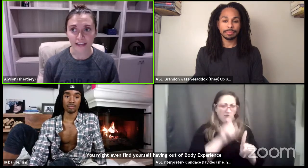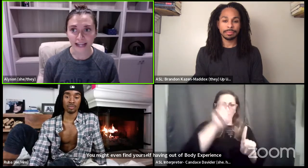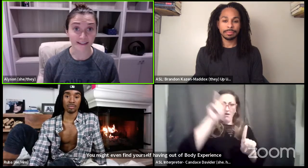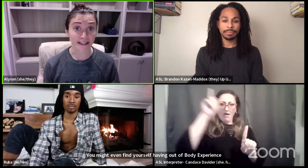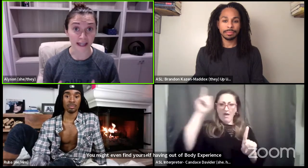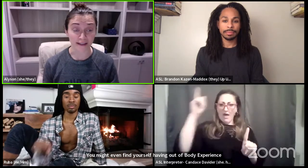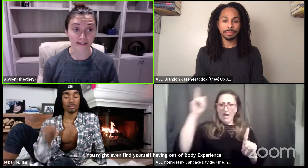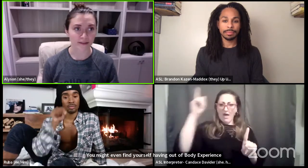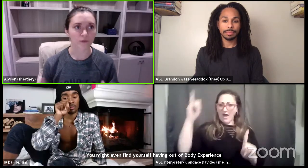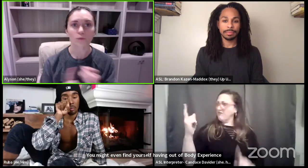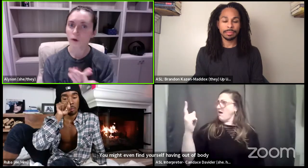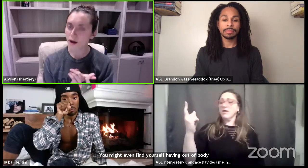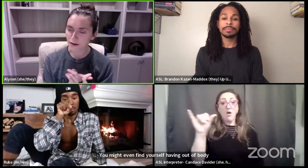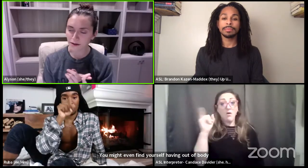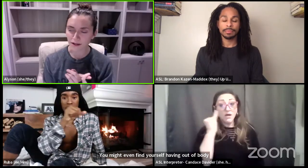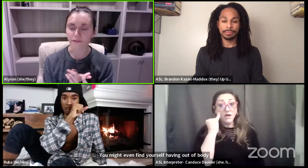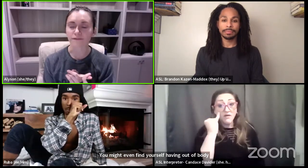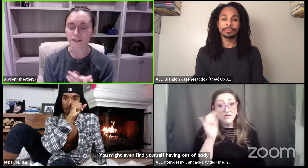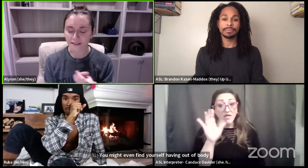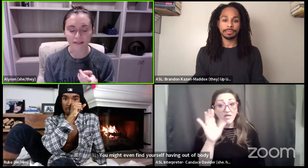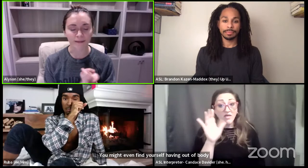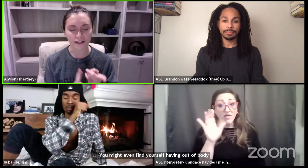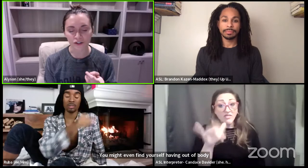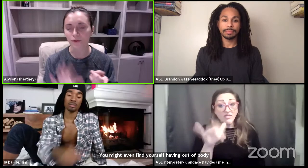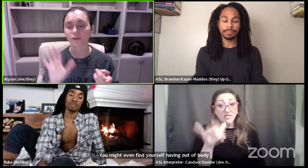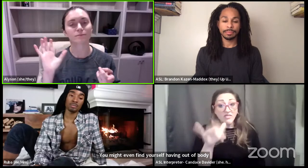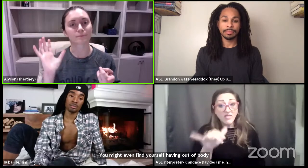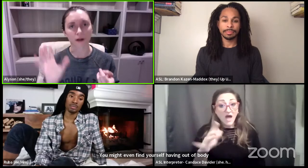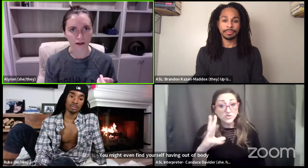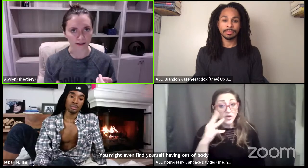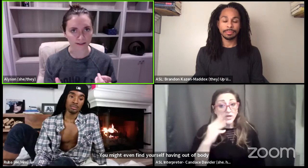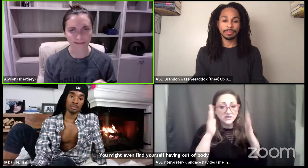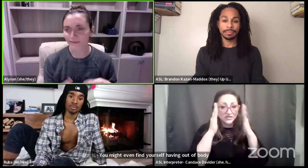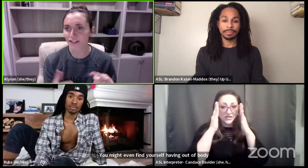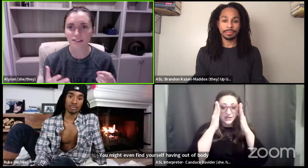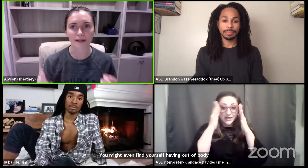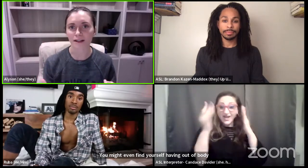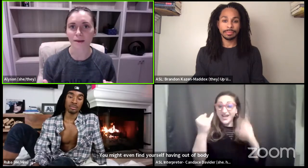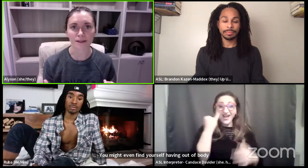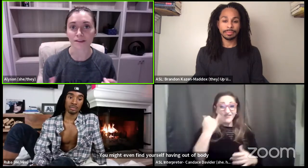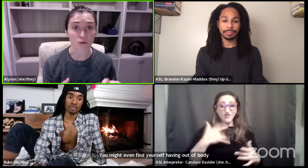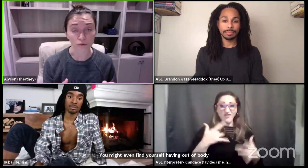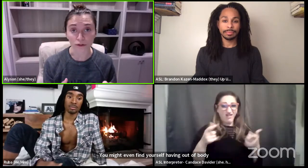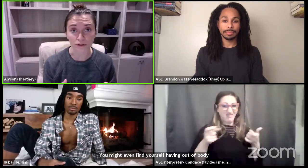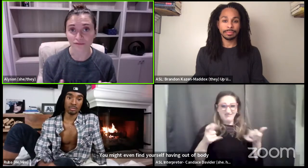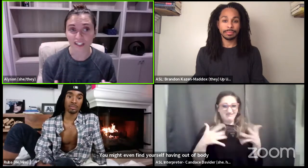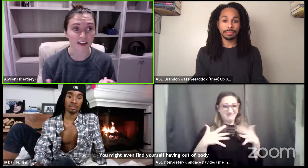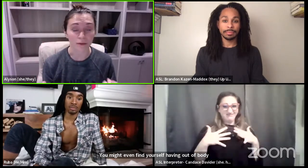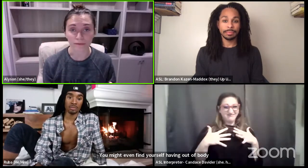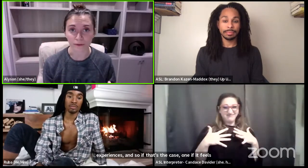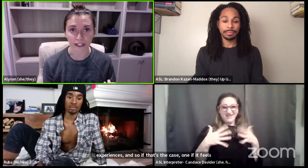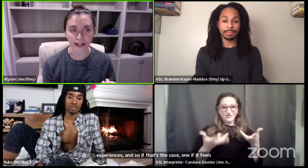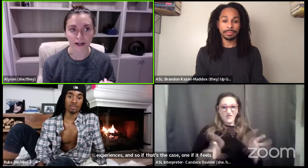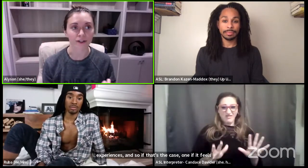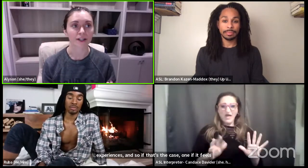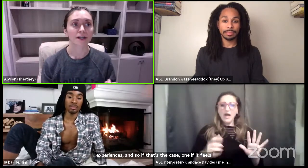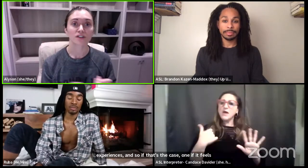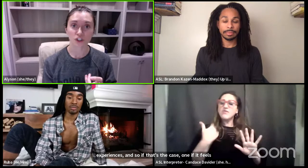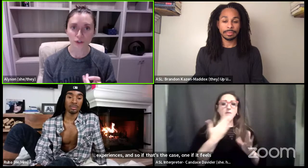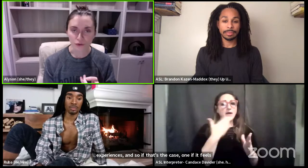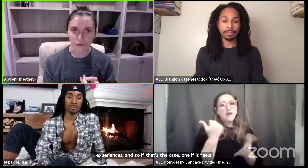if that's the case, one, if it feels unmanageable, pause. That just might not be the tool that's helpful right